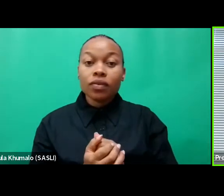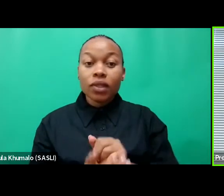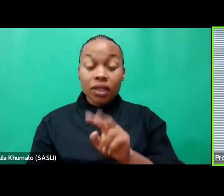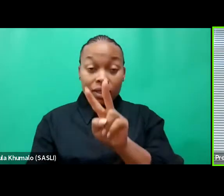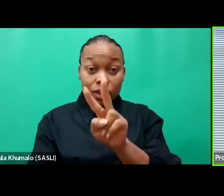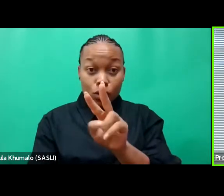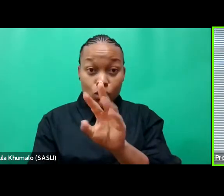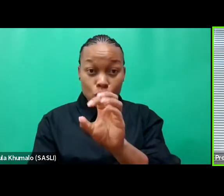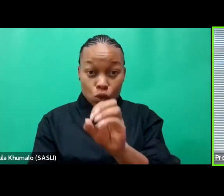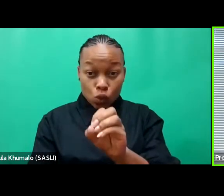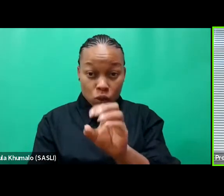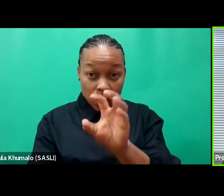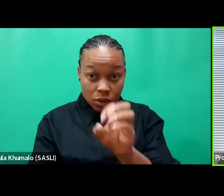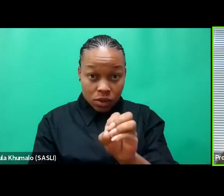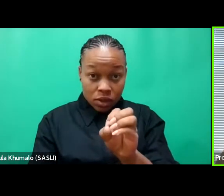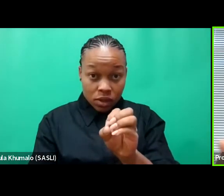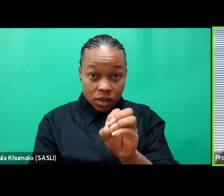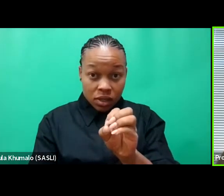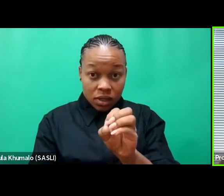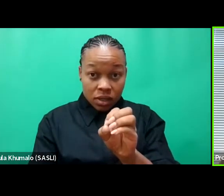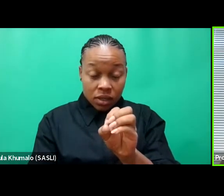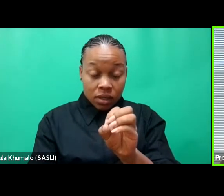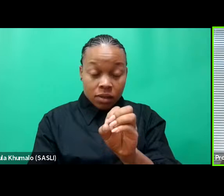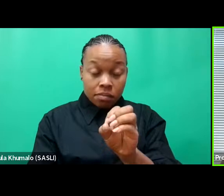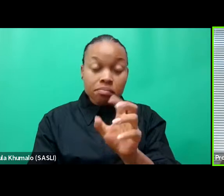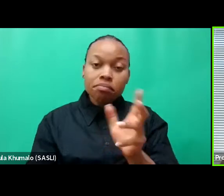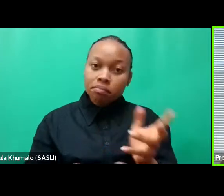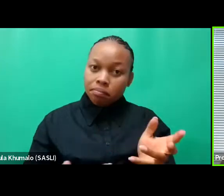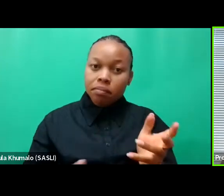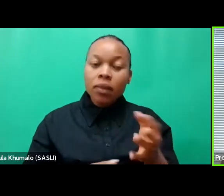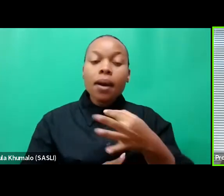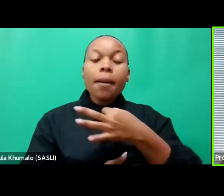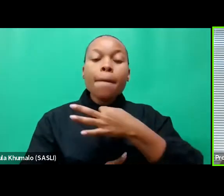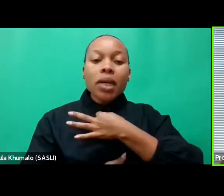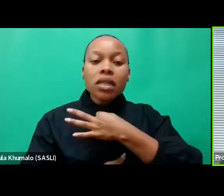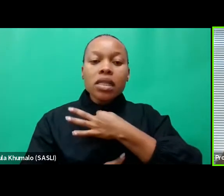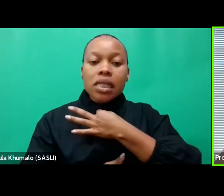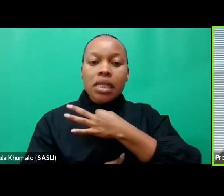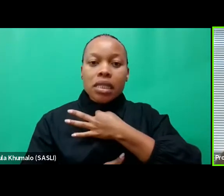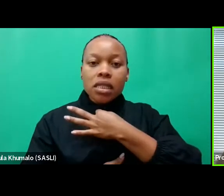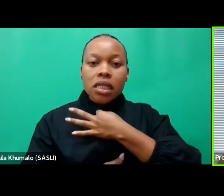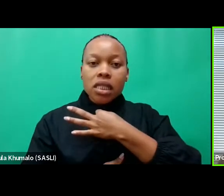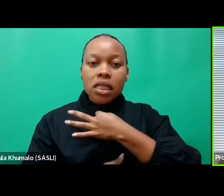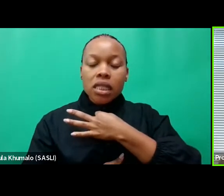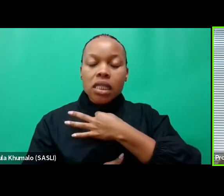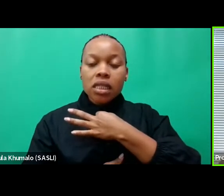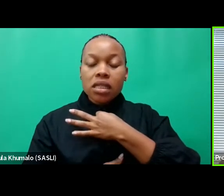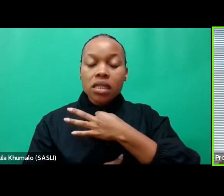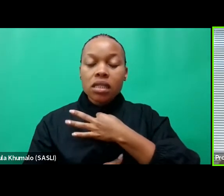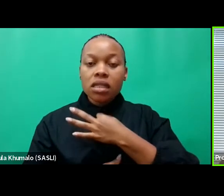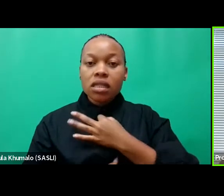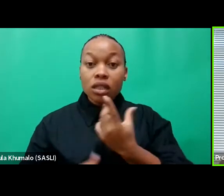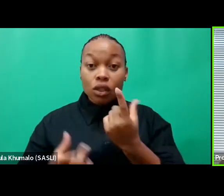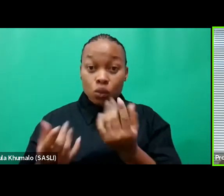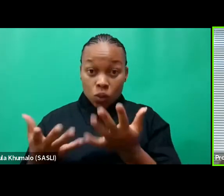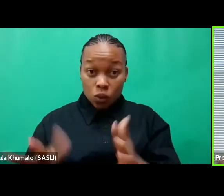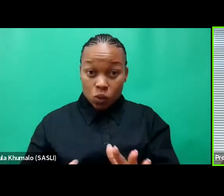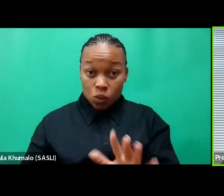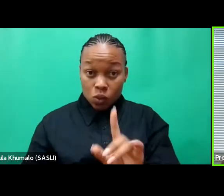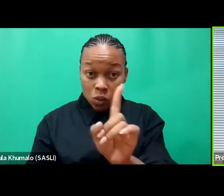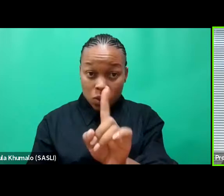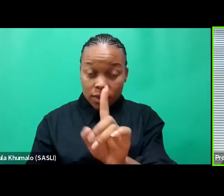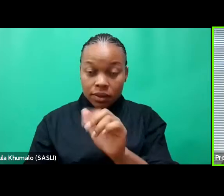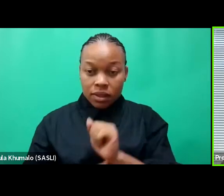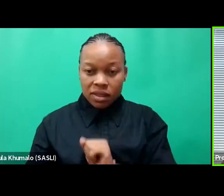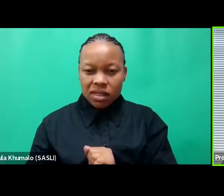the British Ofsted, a standardization body, what they did was they